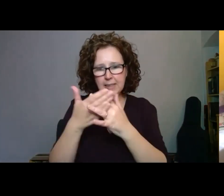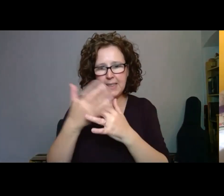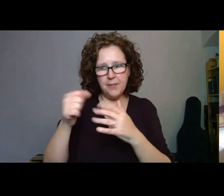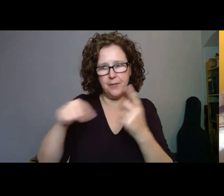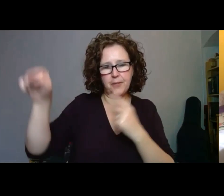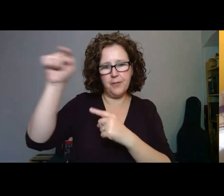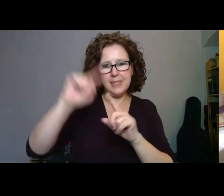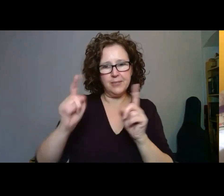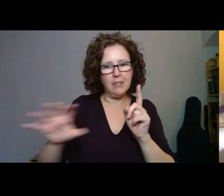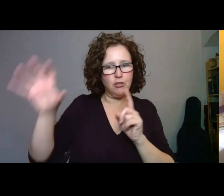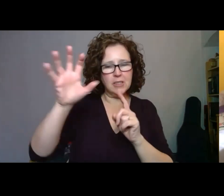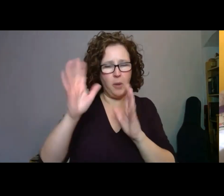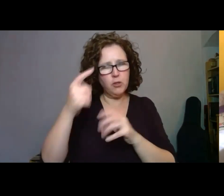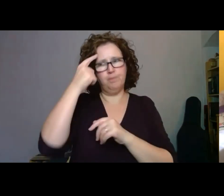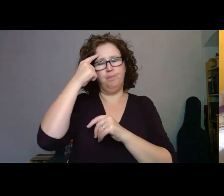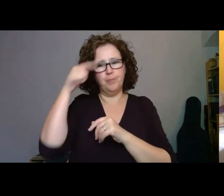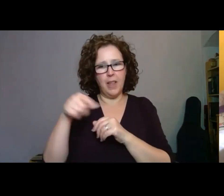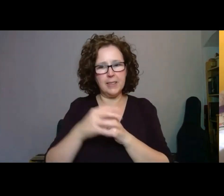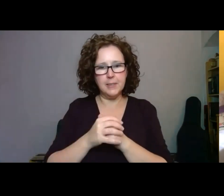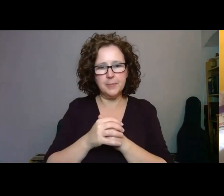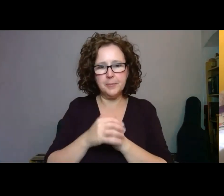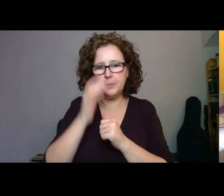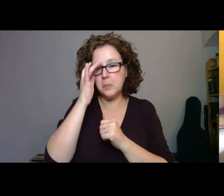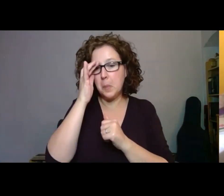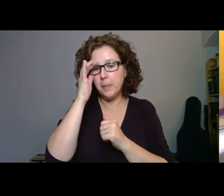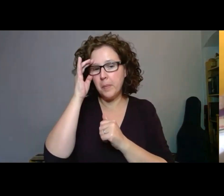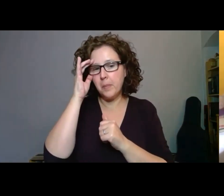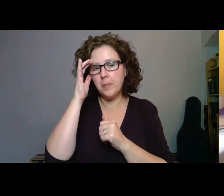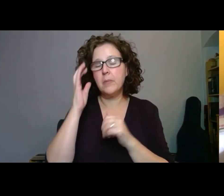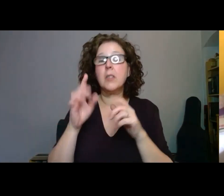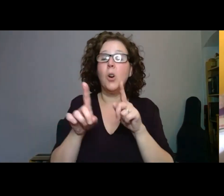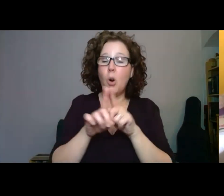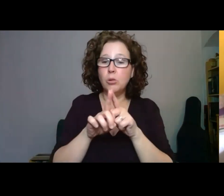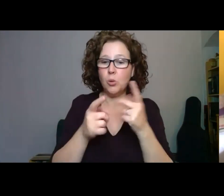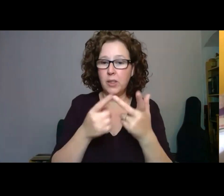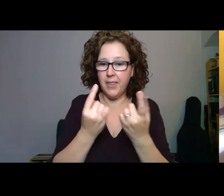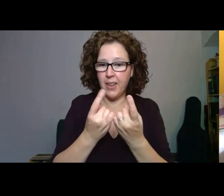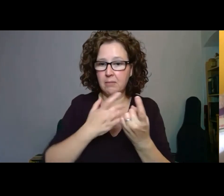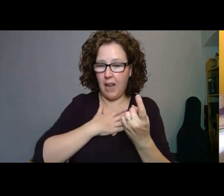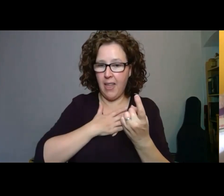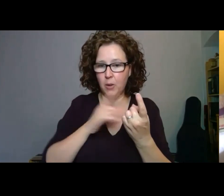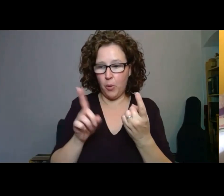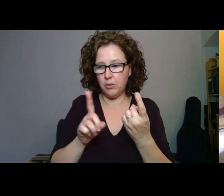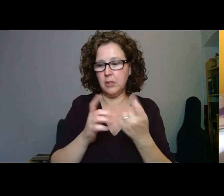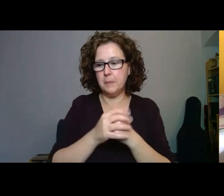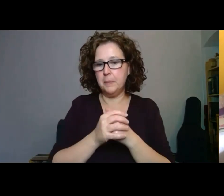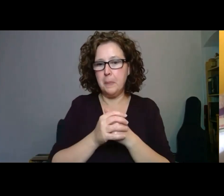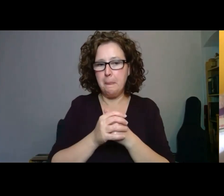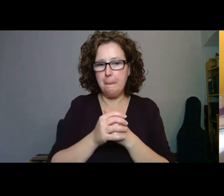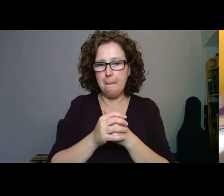Something else which I like, it's an aspect I like a lot, is that more training